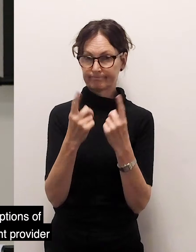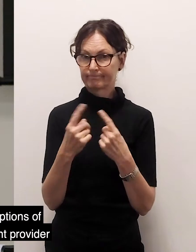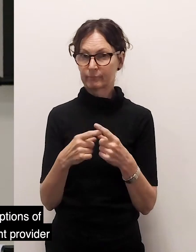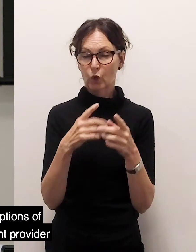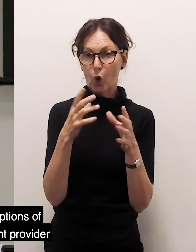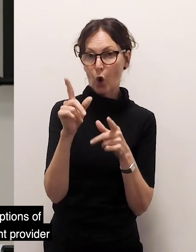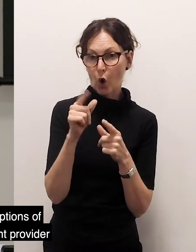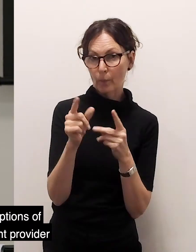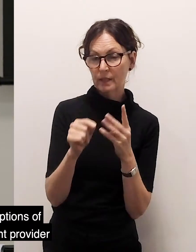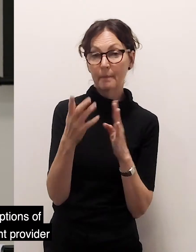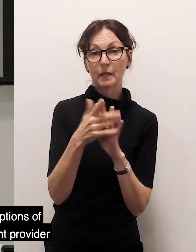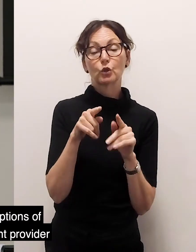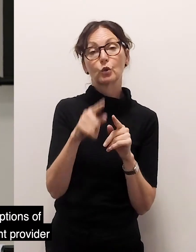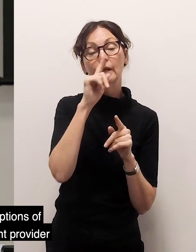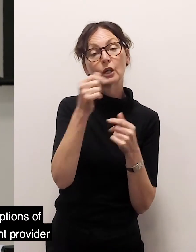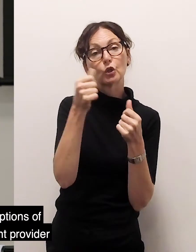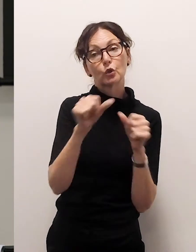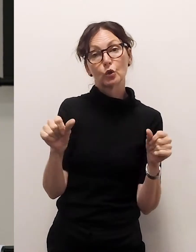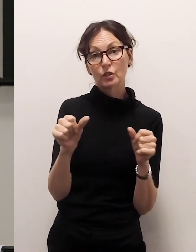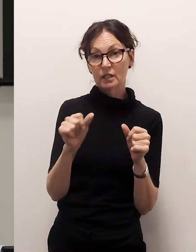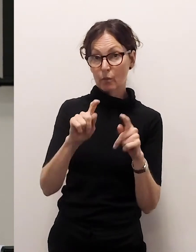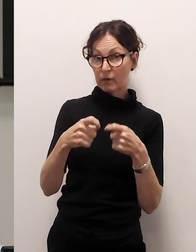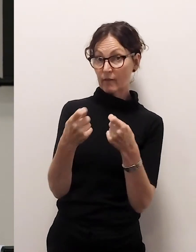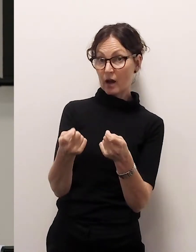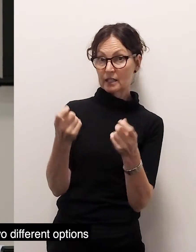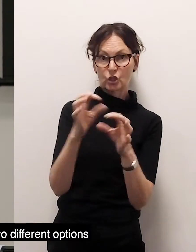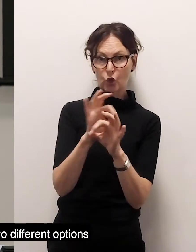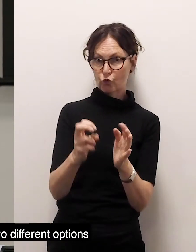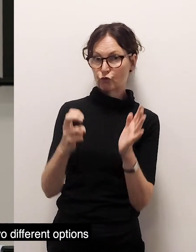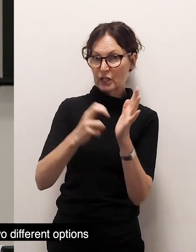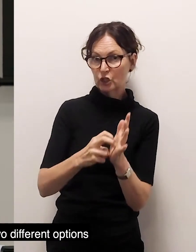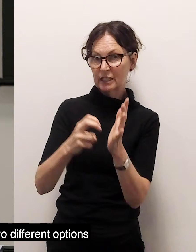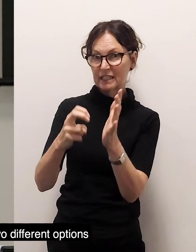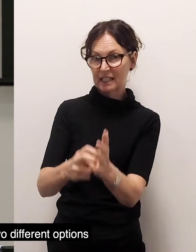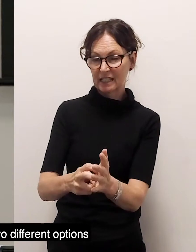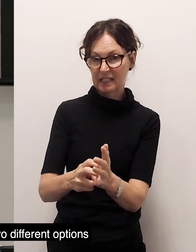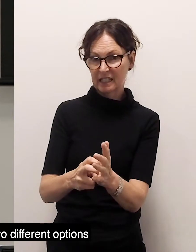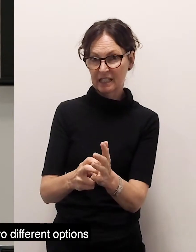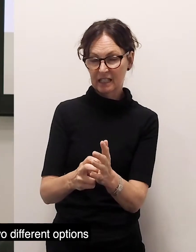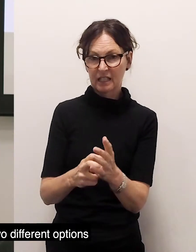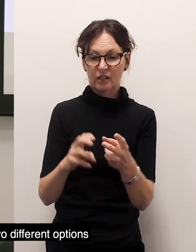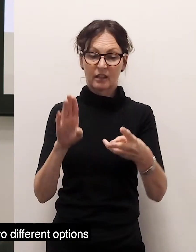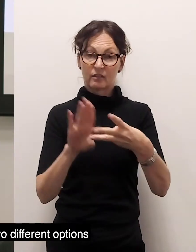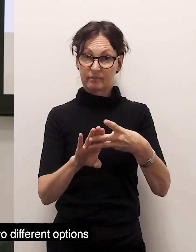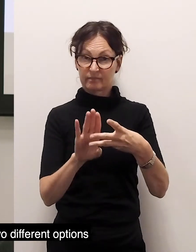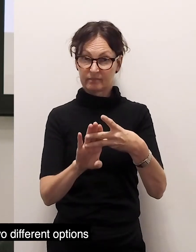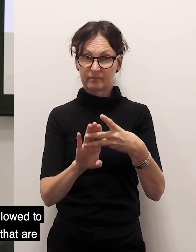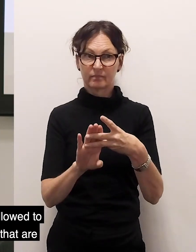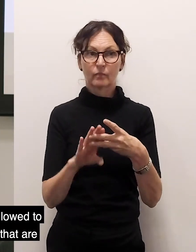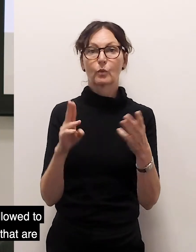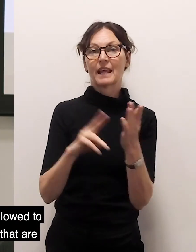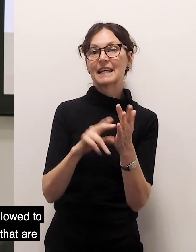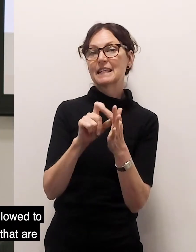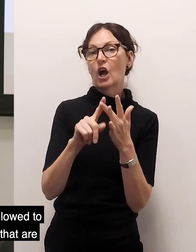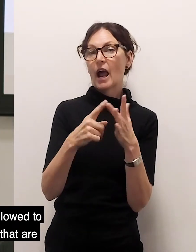2 options of plan management provider and self-managed are 2 different options